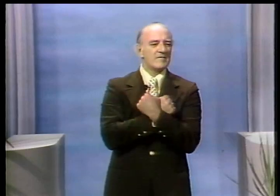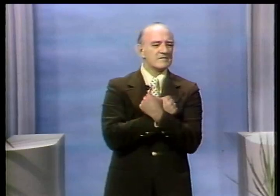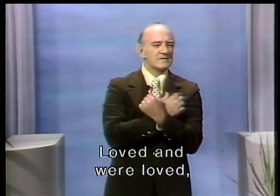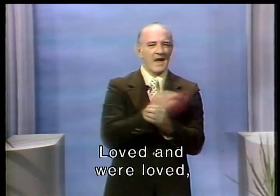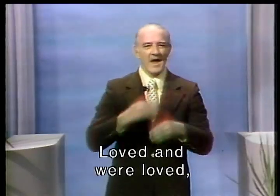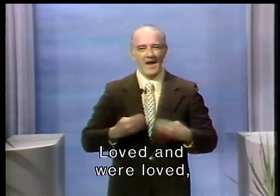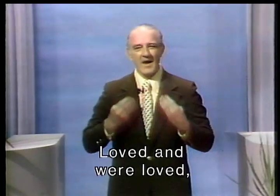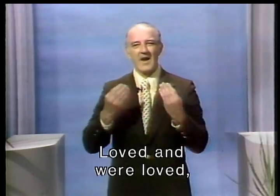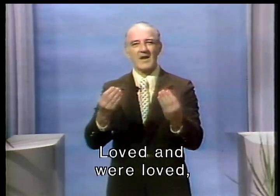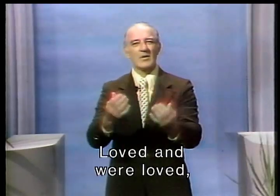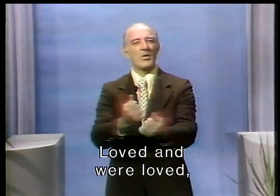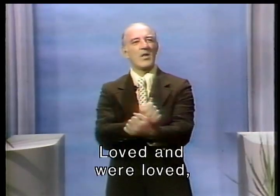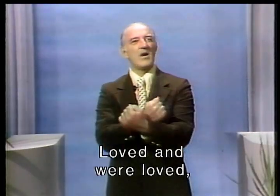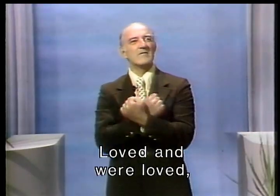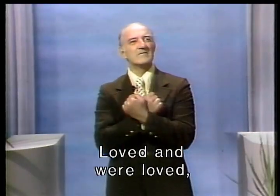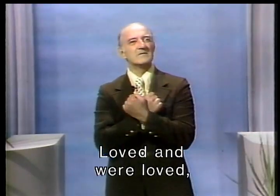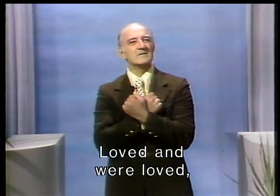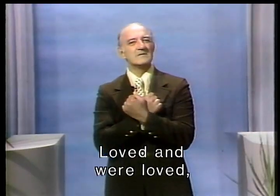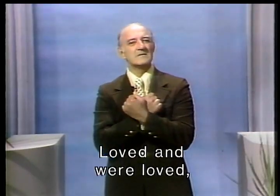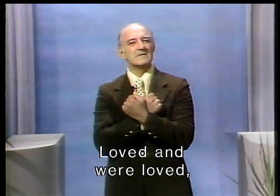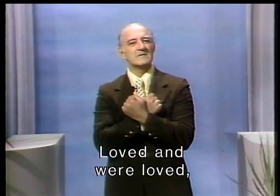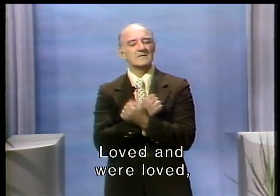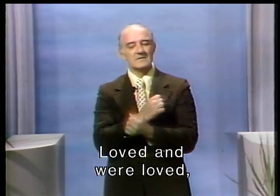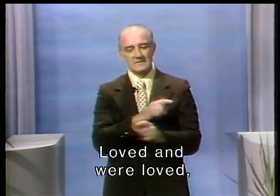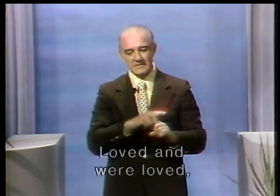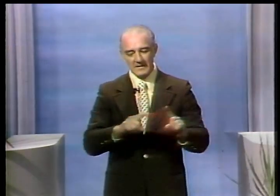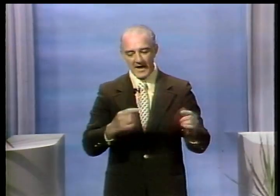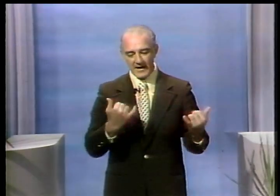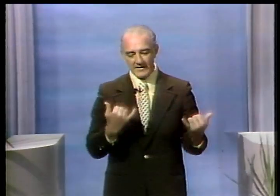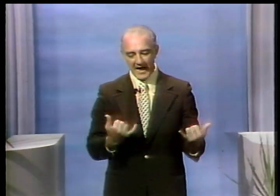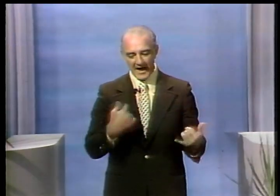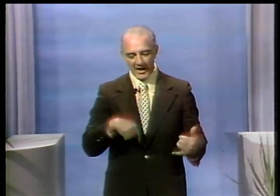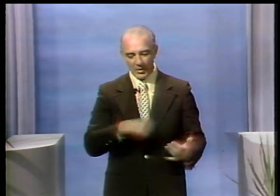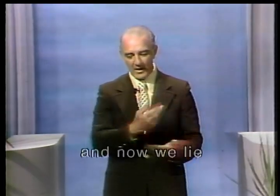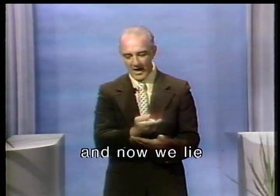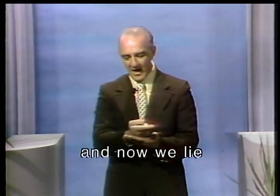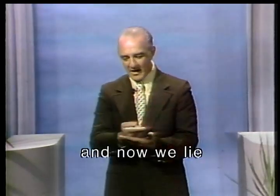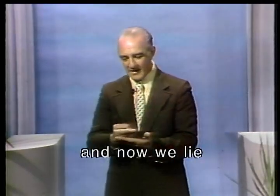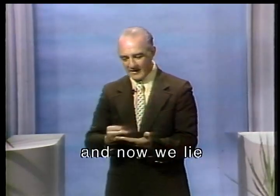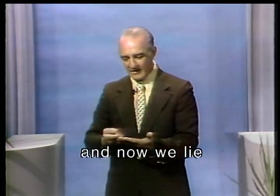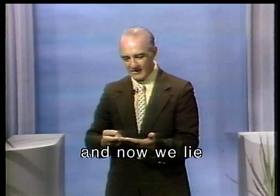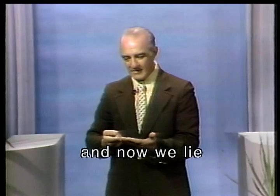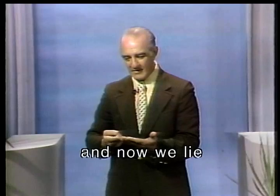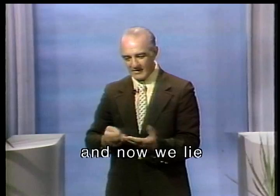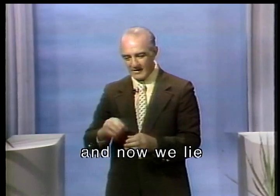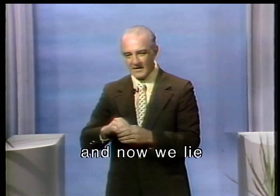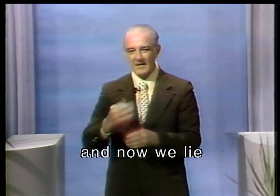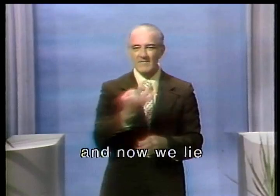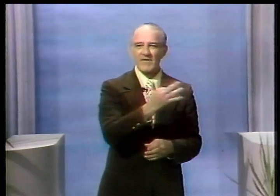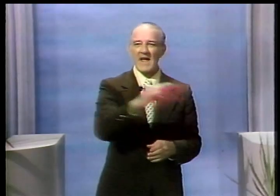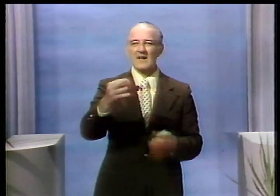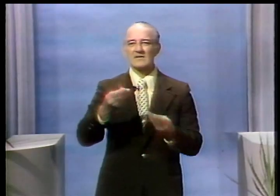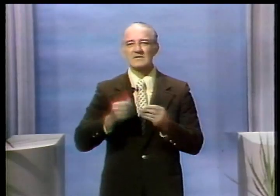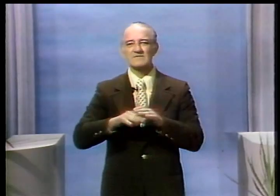loved and were loved, and now we lie in Flanders